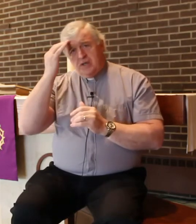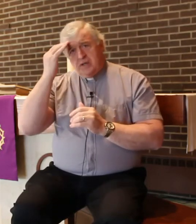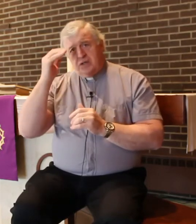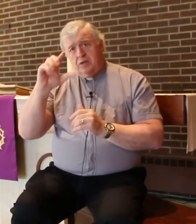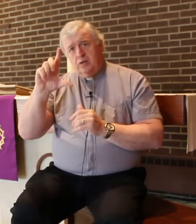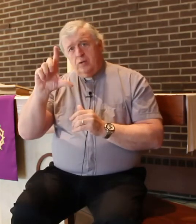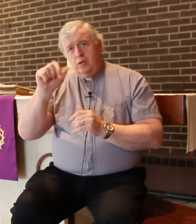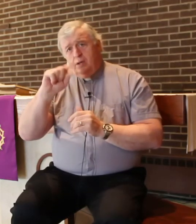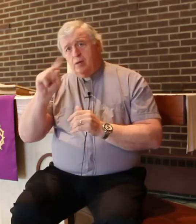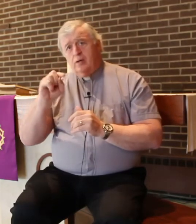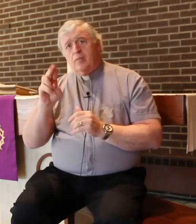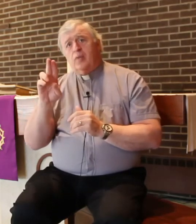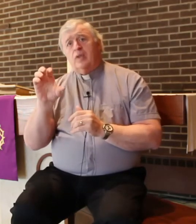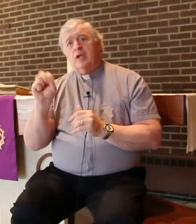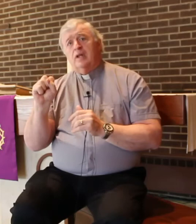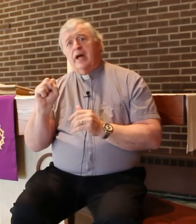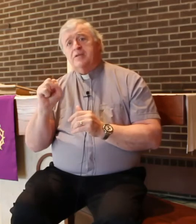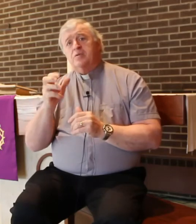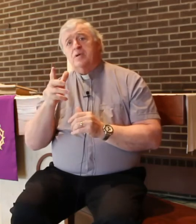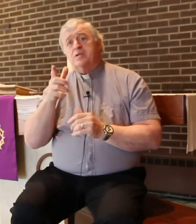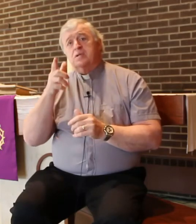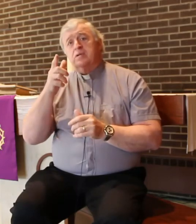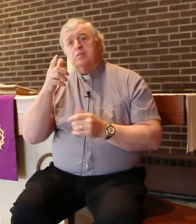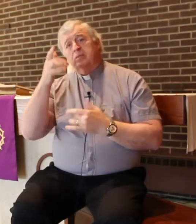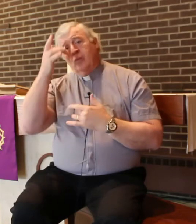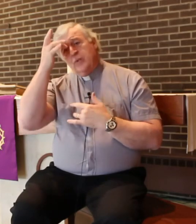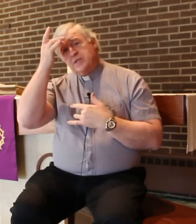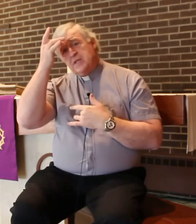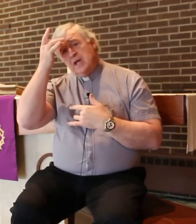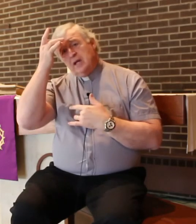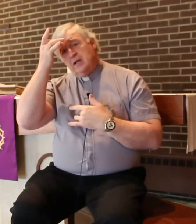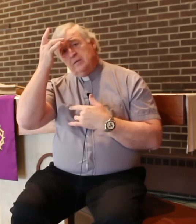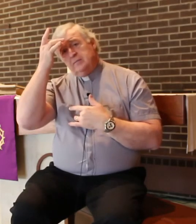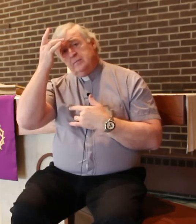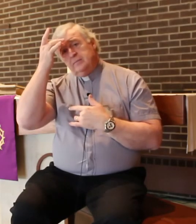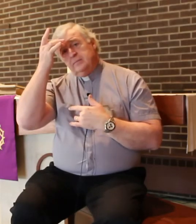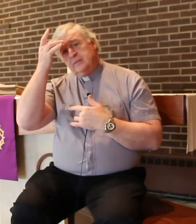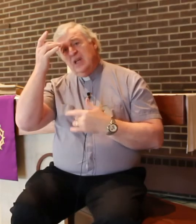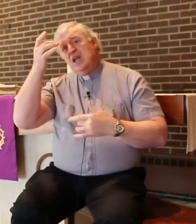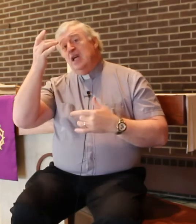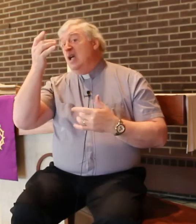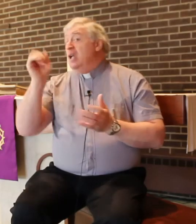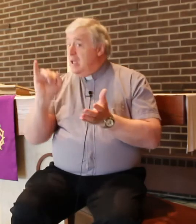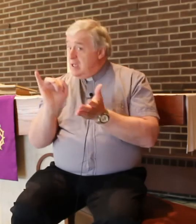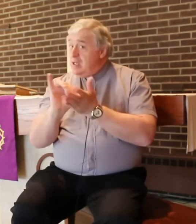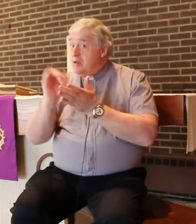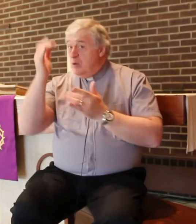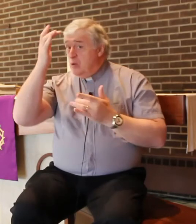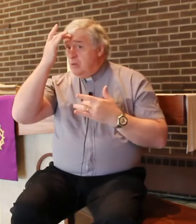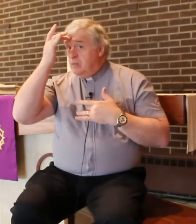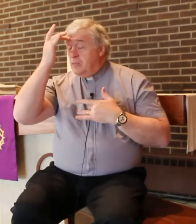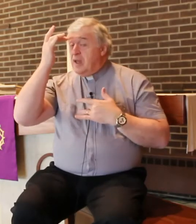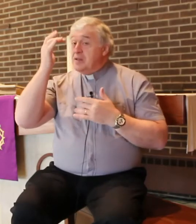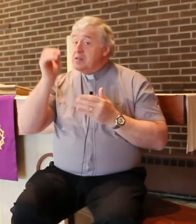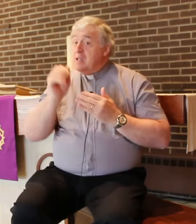Jesus knew that Lazarus was sick, and he knew that